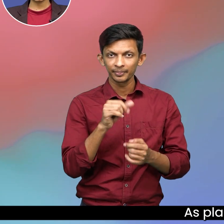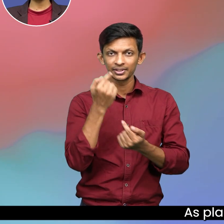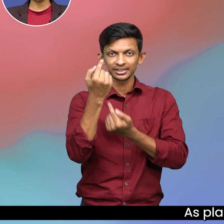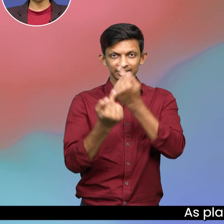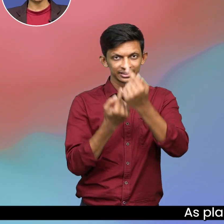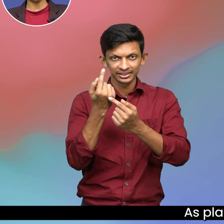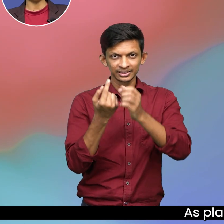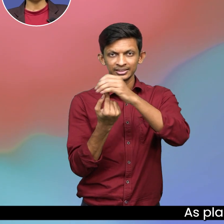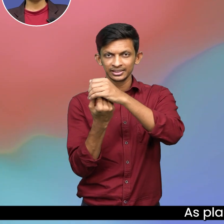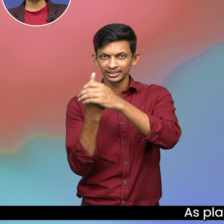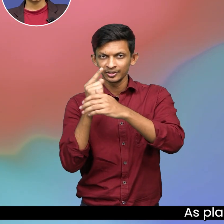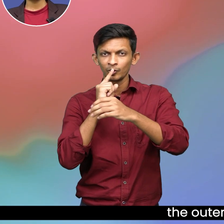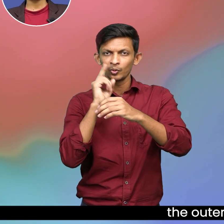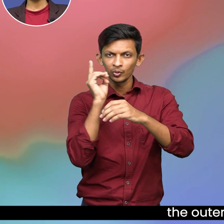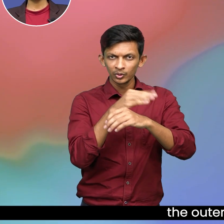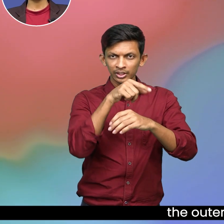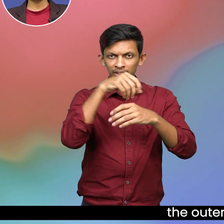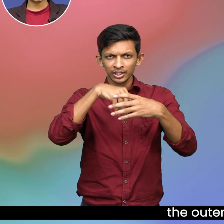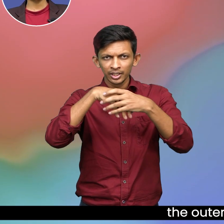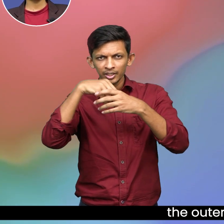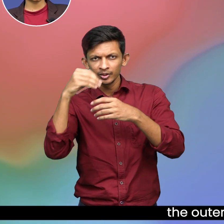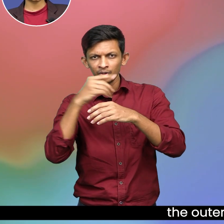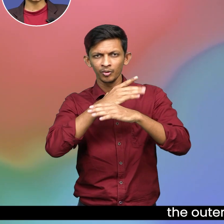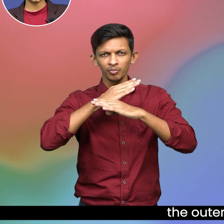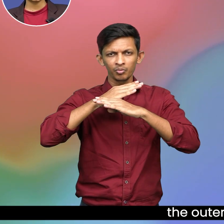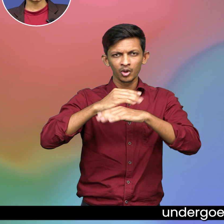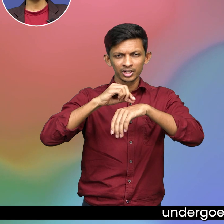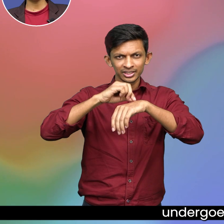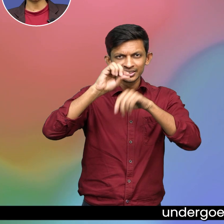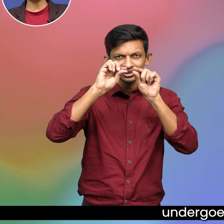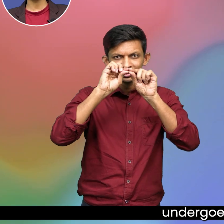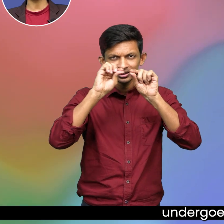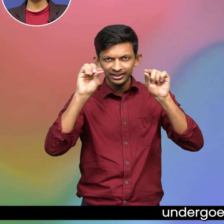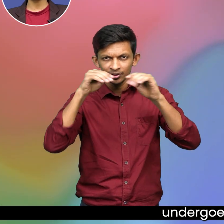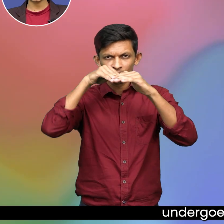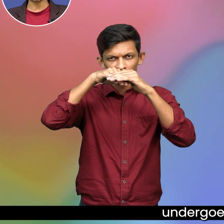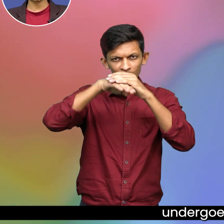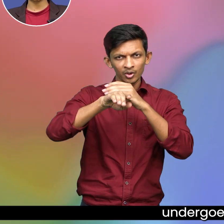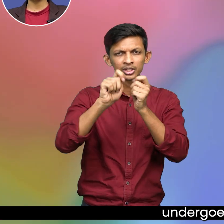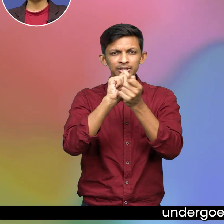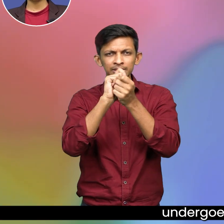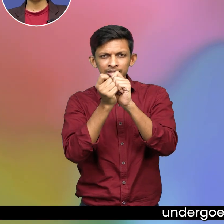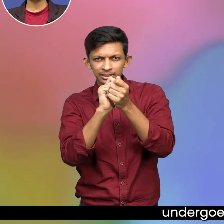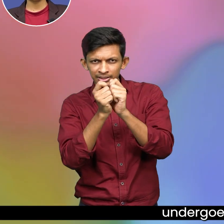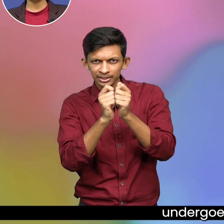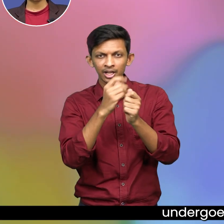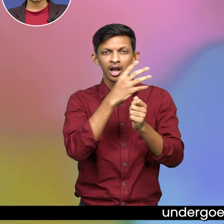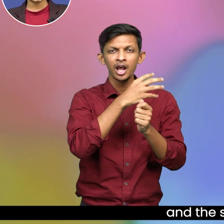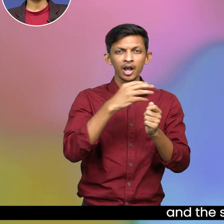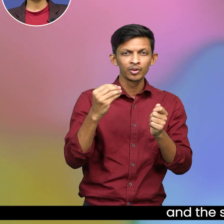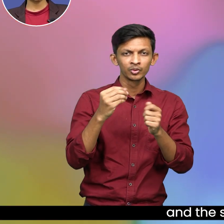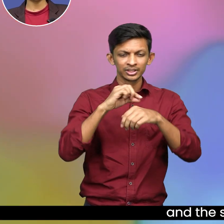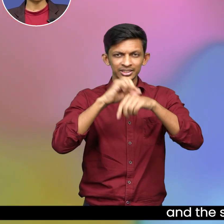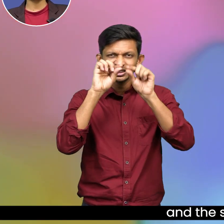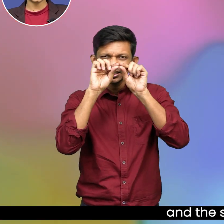As plants grow older, the outer protective tissue undergoes certain changes,